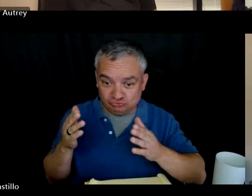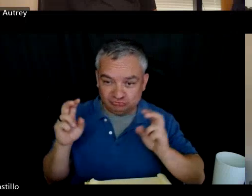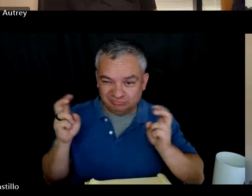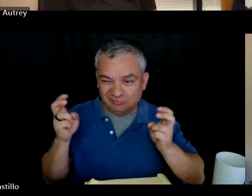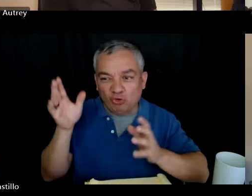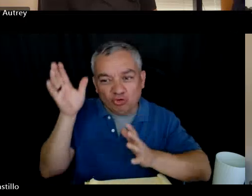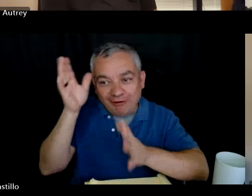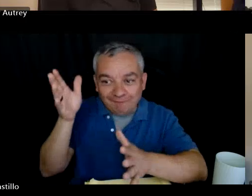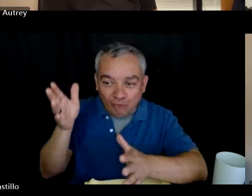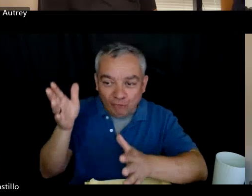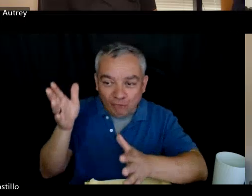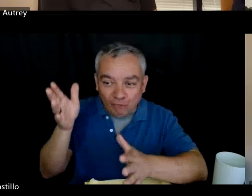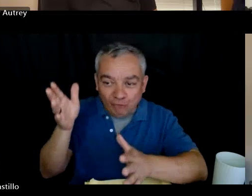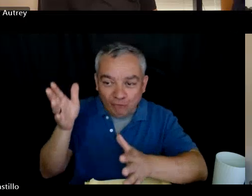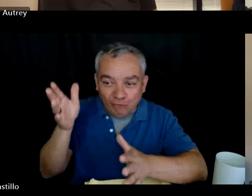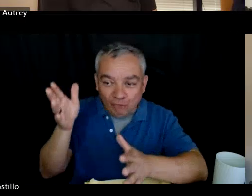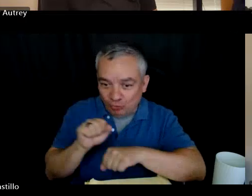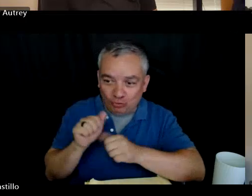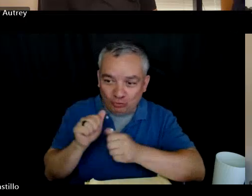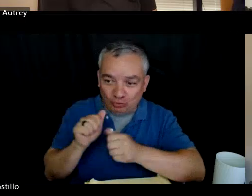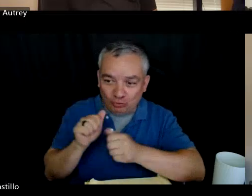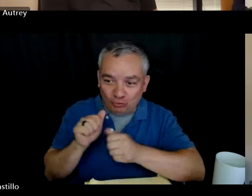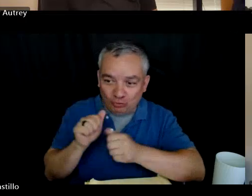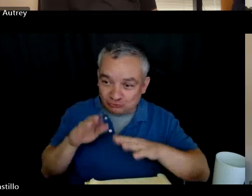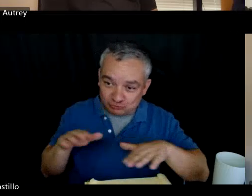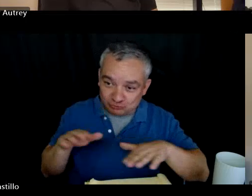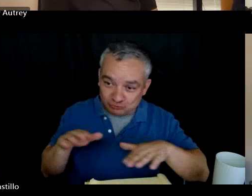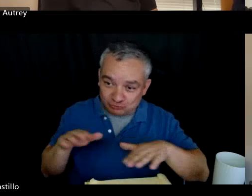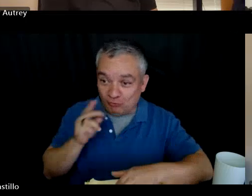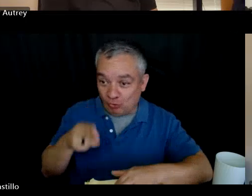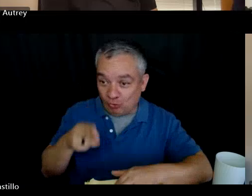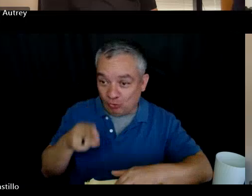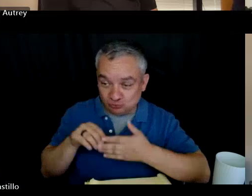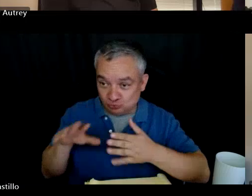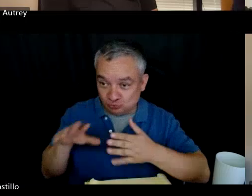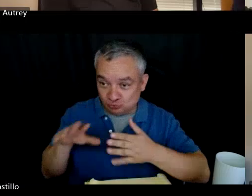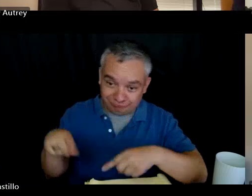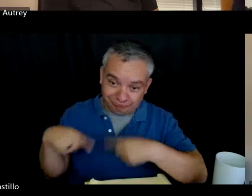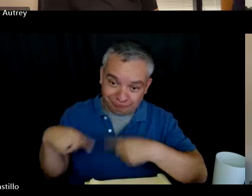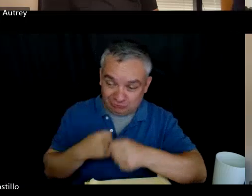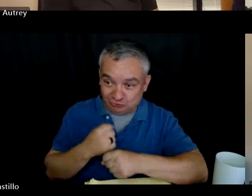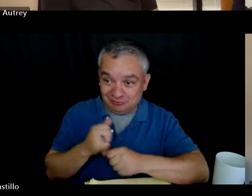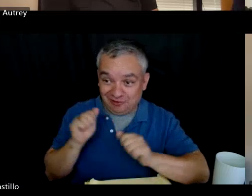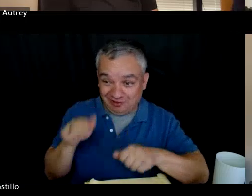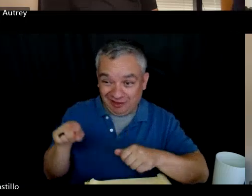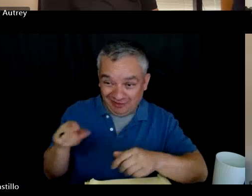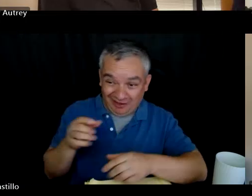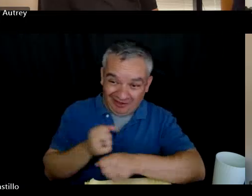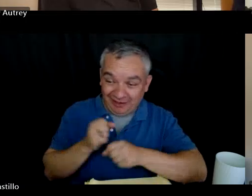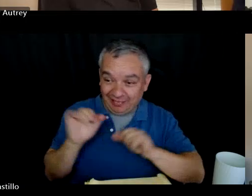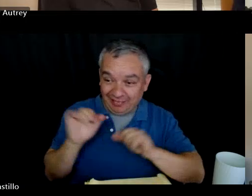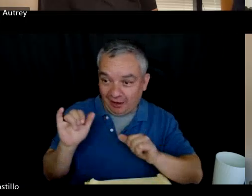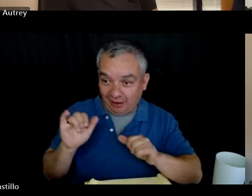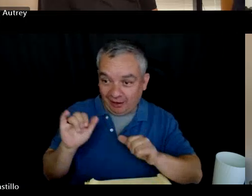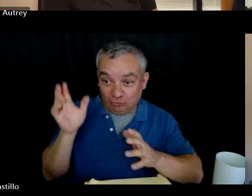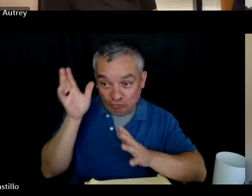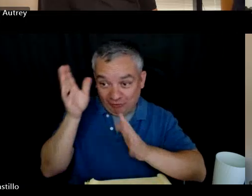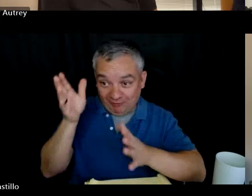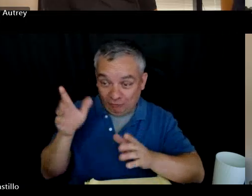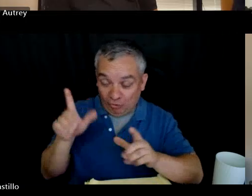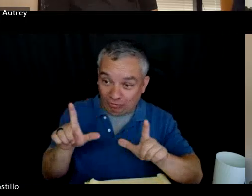a K-12 teacher could be grandfathered in, maybe who's, already working with deaf kids and has been for